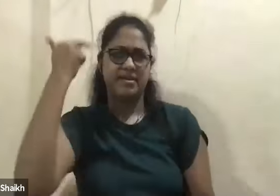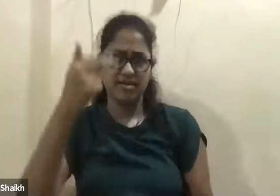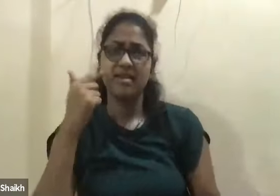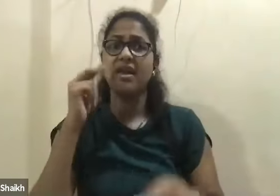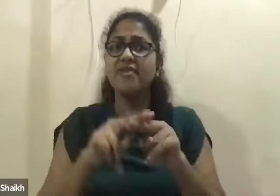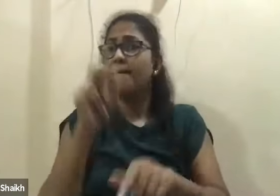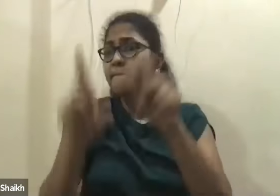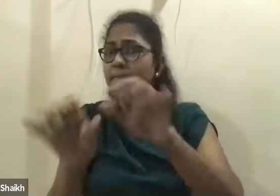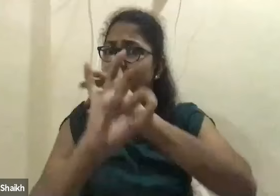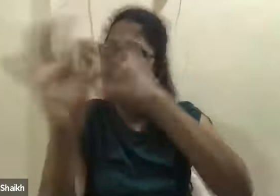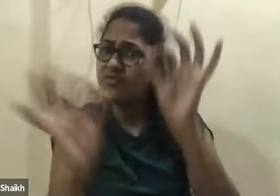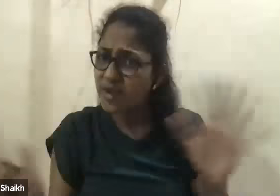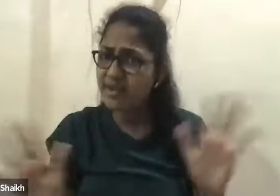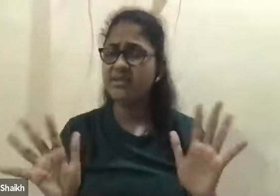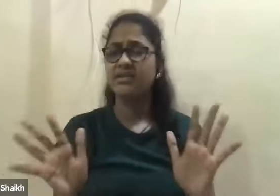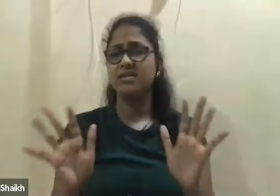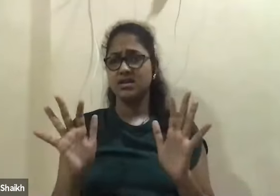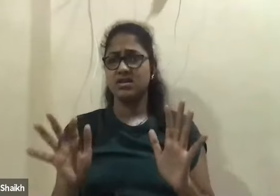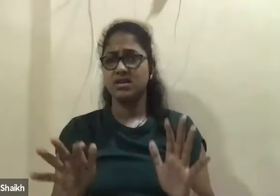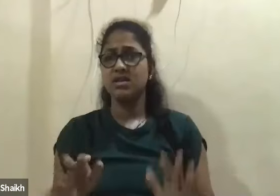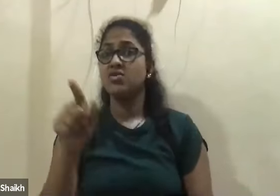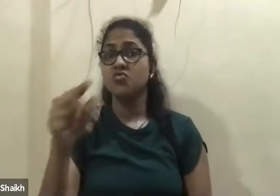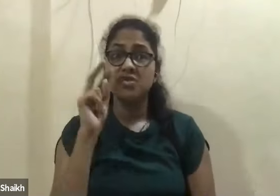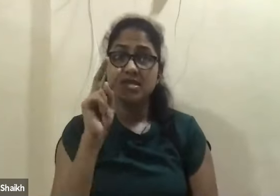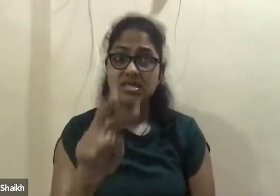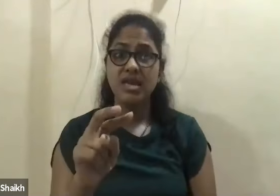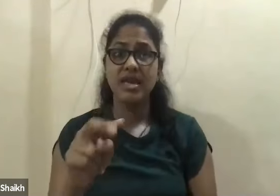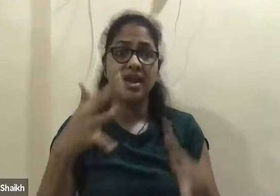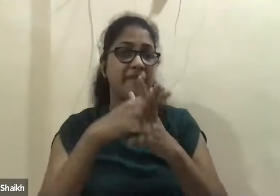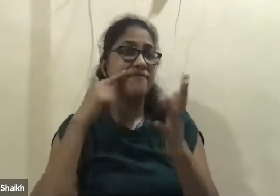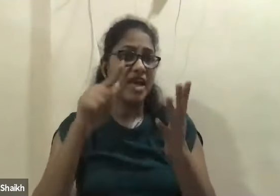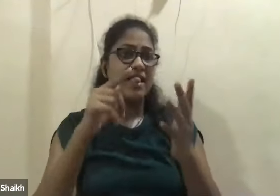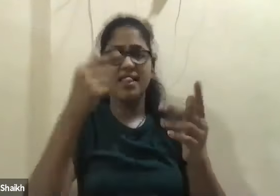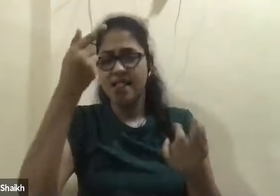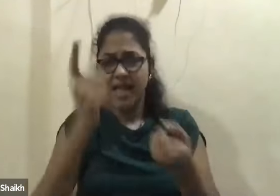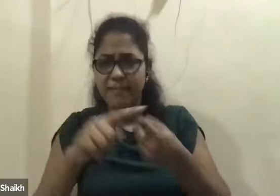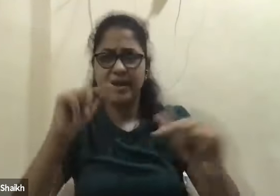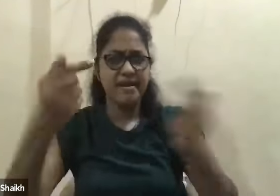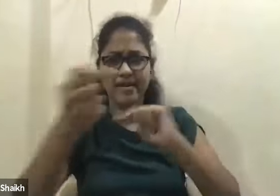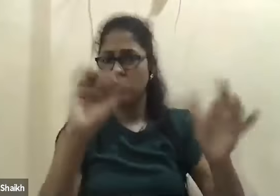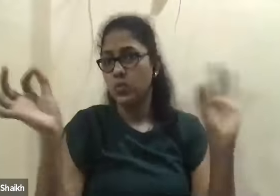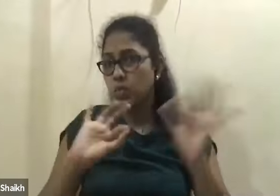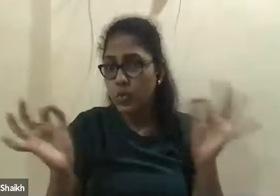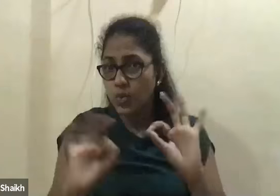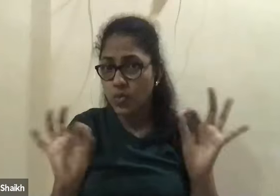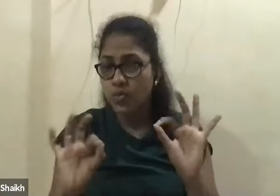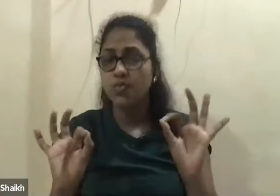people and you can see that the will won't get disputed, etc., you have to foresee, because there could